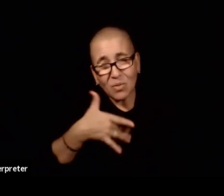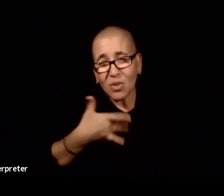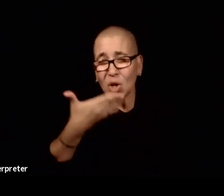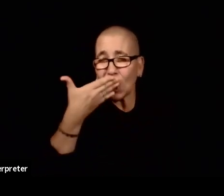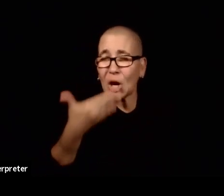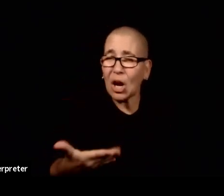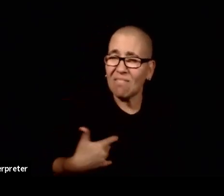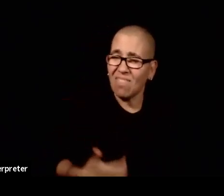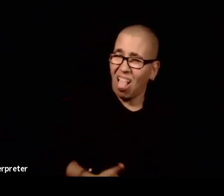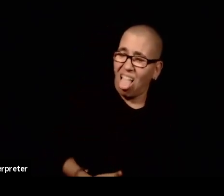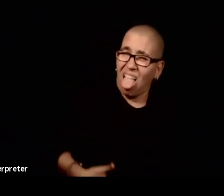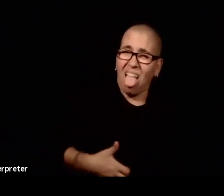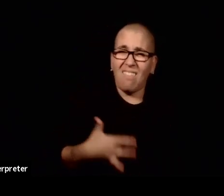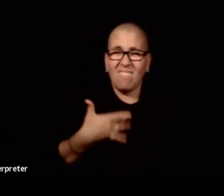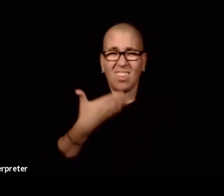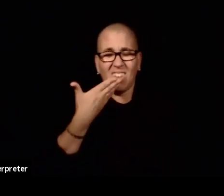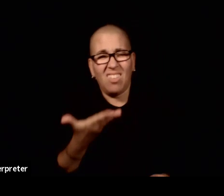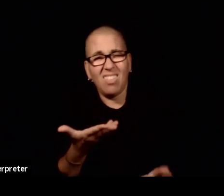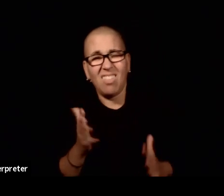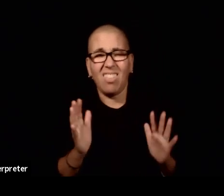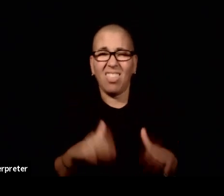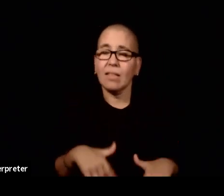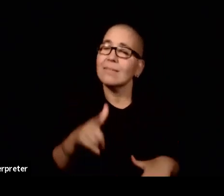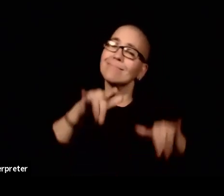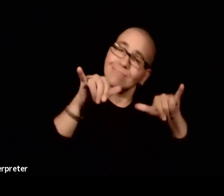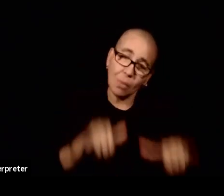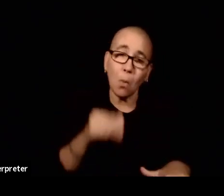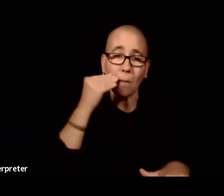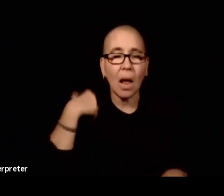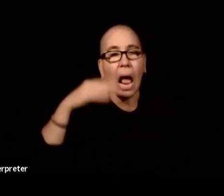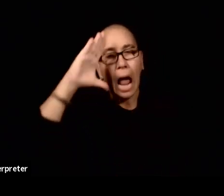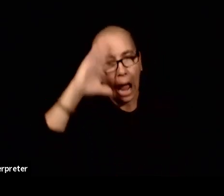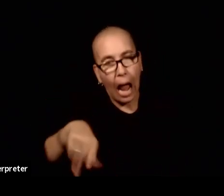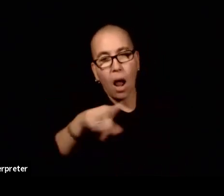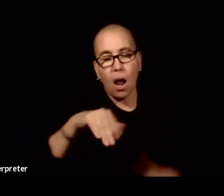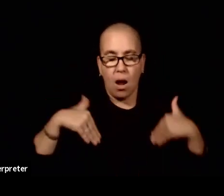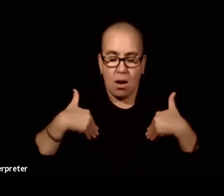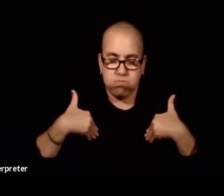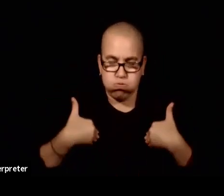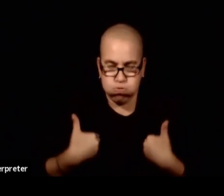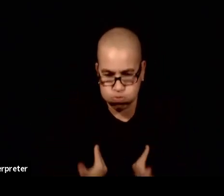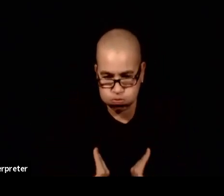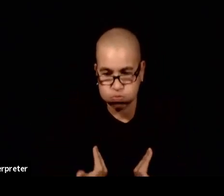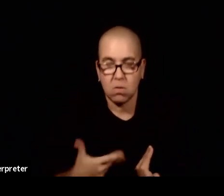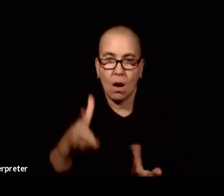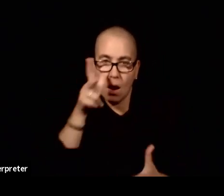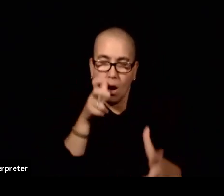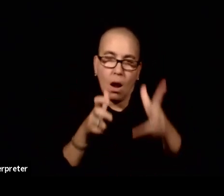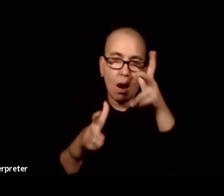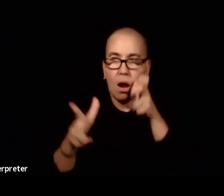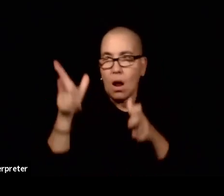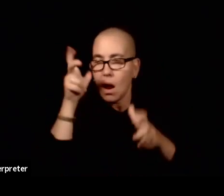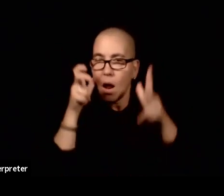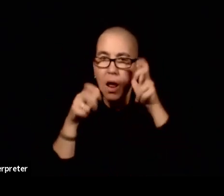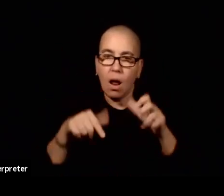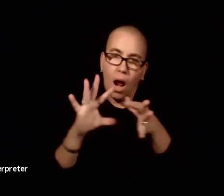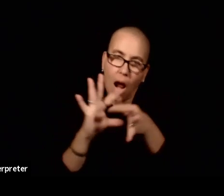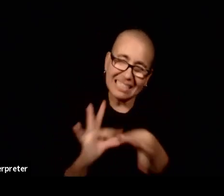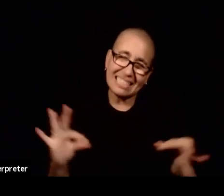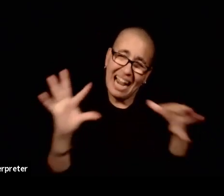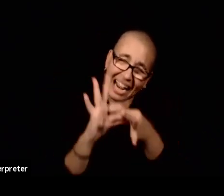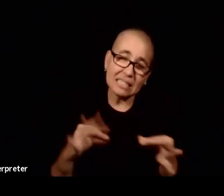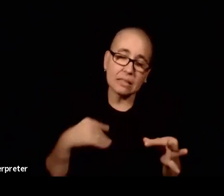things day after day after day, but we just can't stress enough, no matter how basic these messages seem, how important